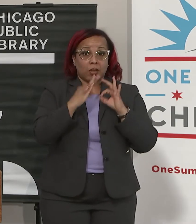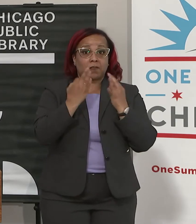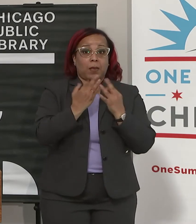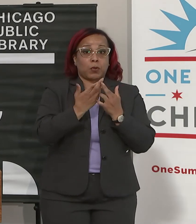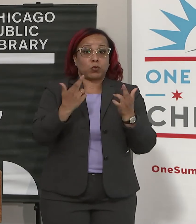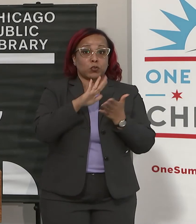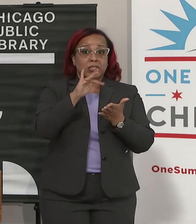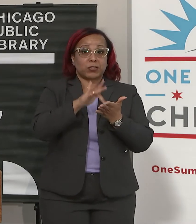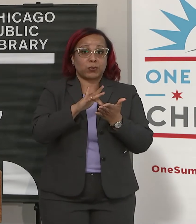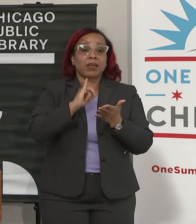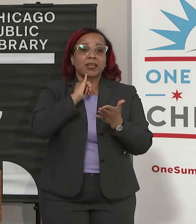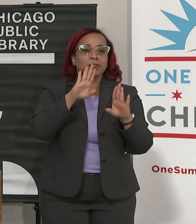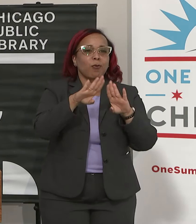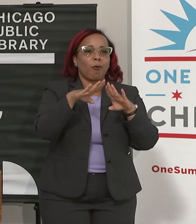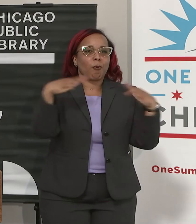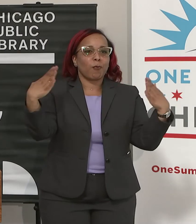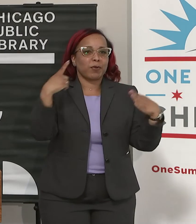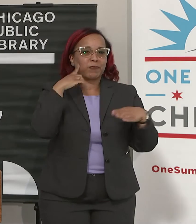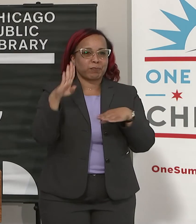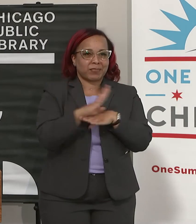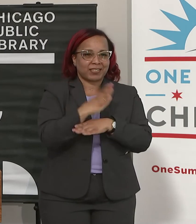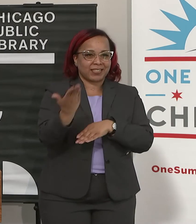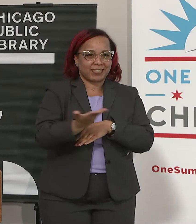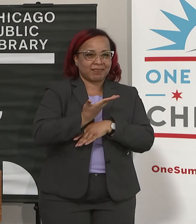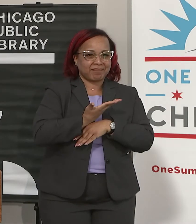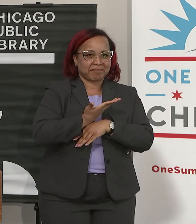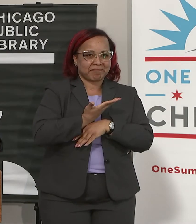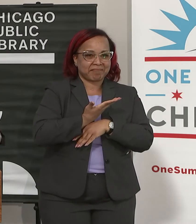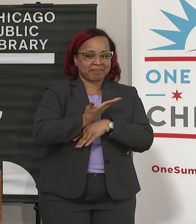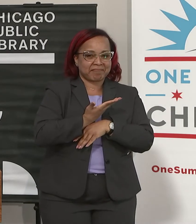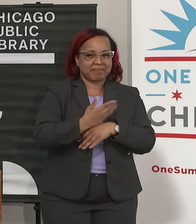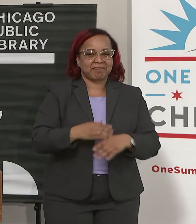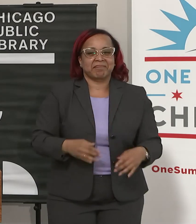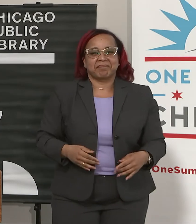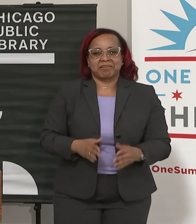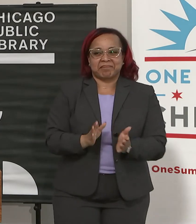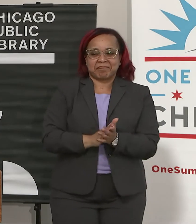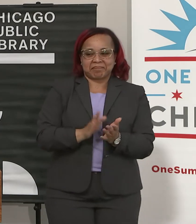Resource Center is open for business.